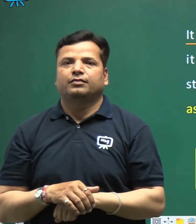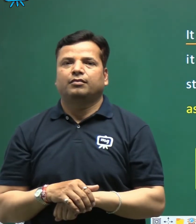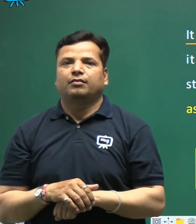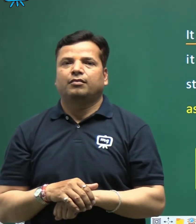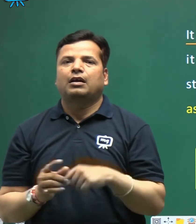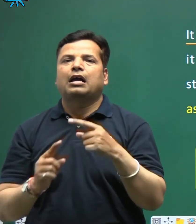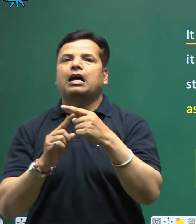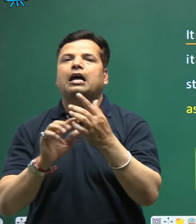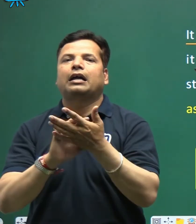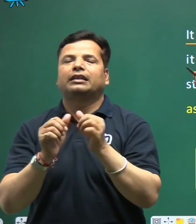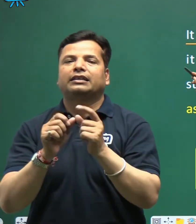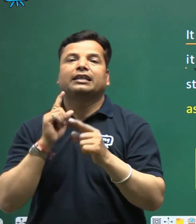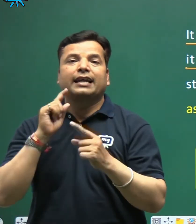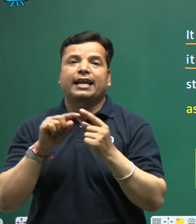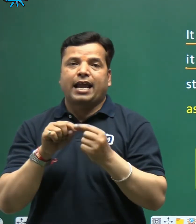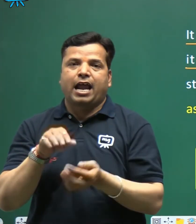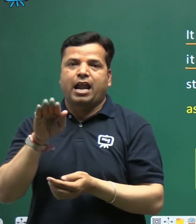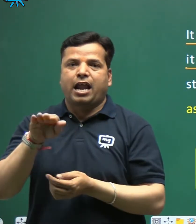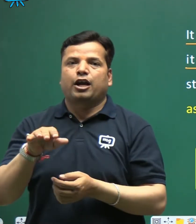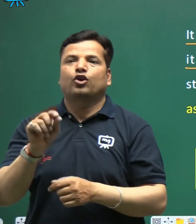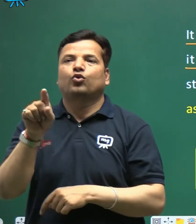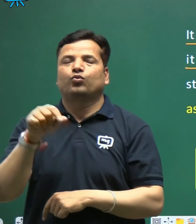that it had to